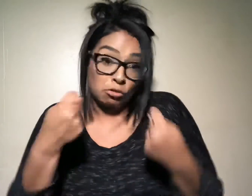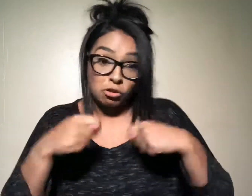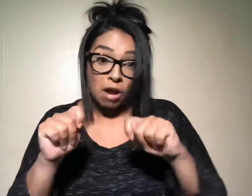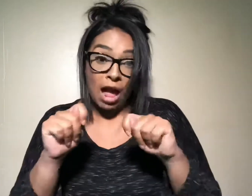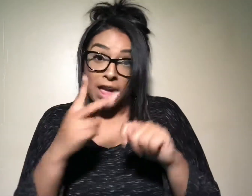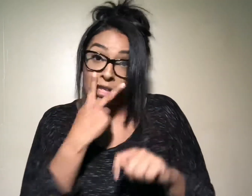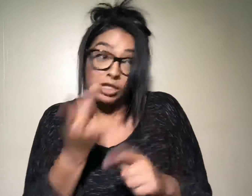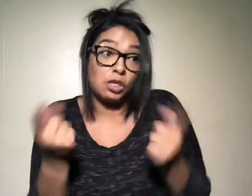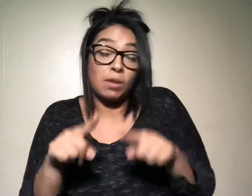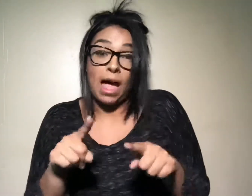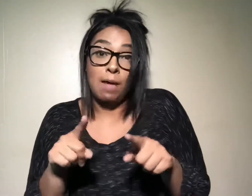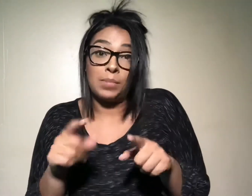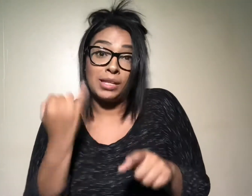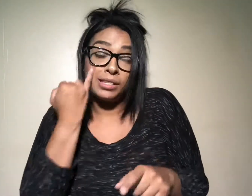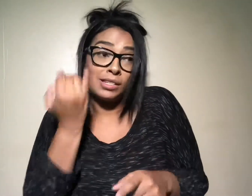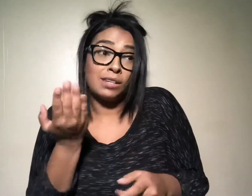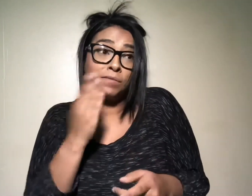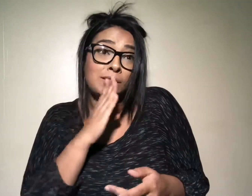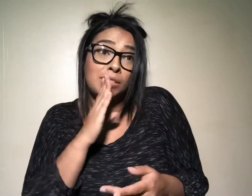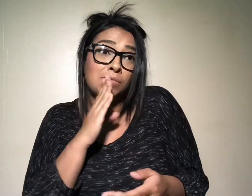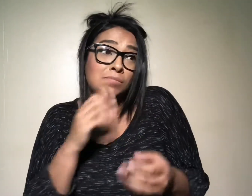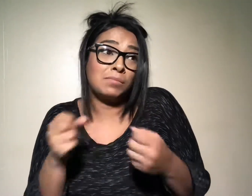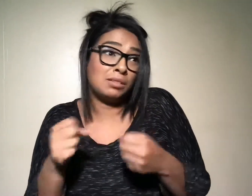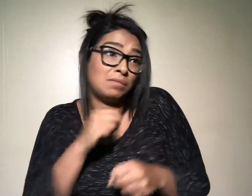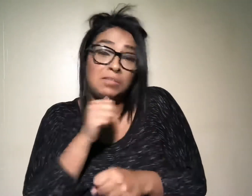You try and see what happens, and if it